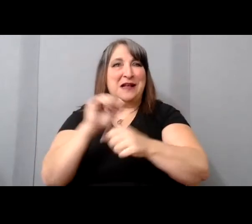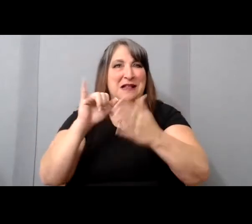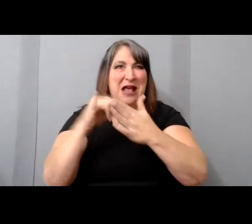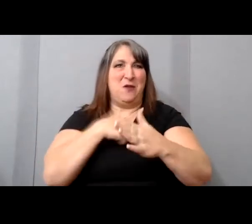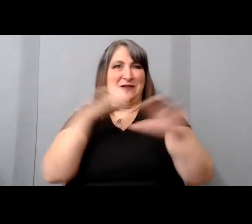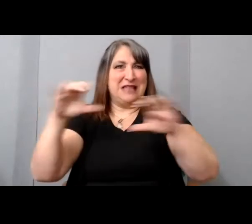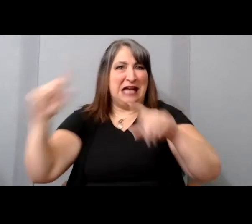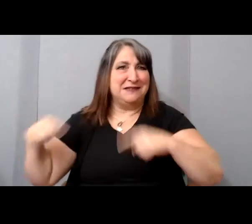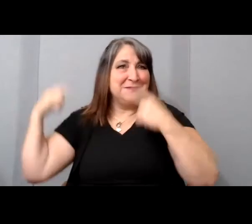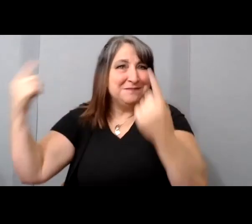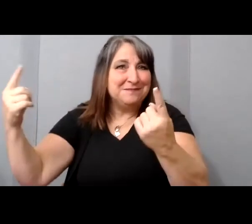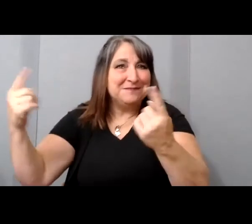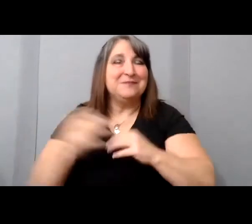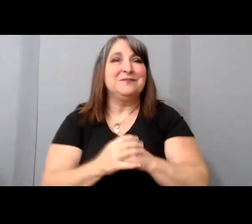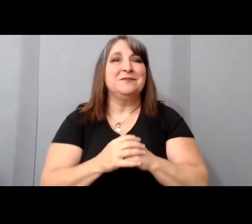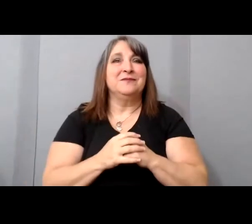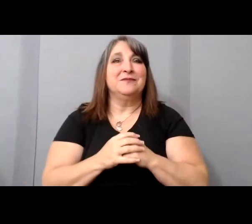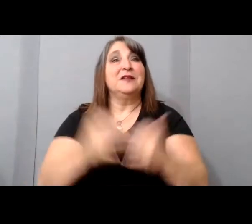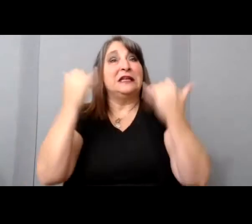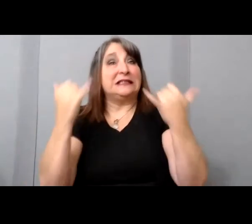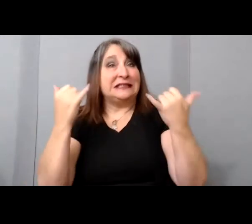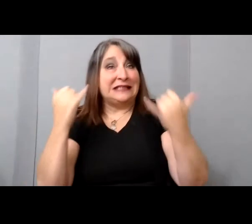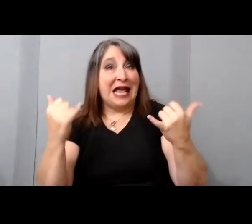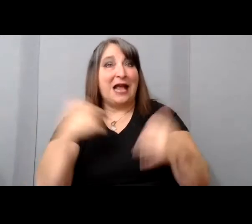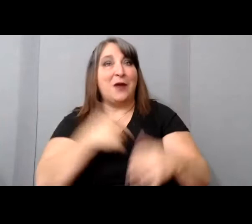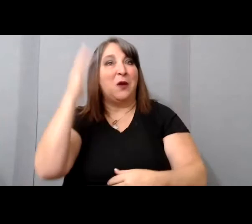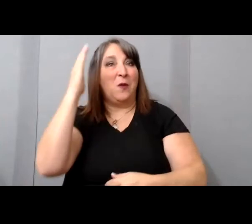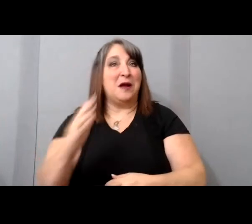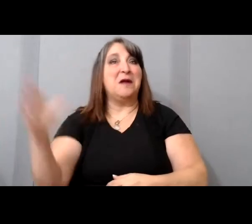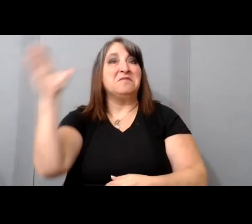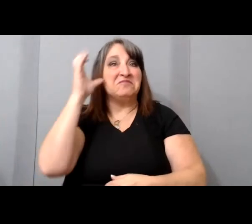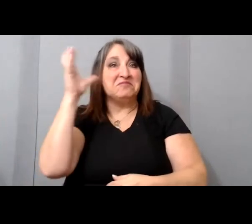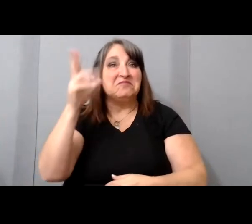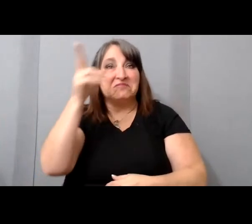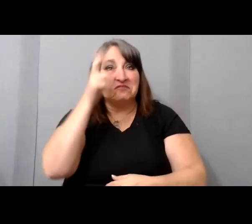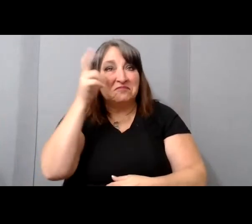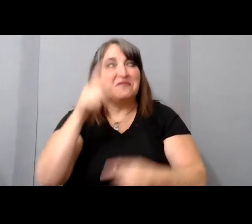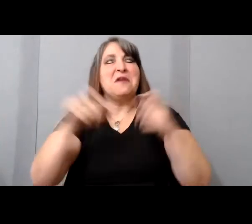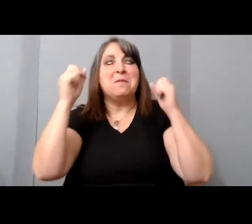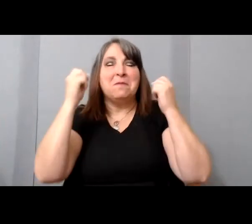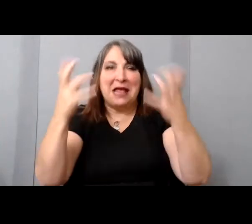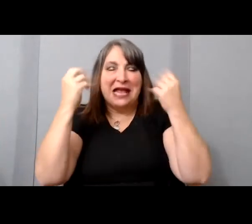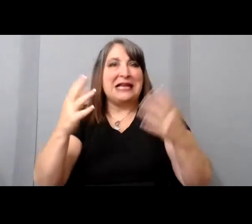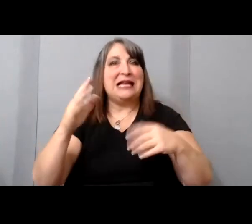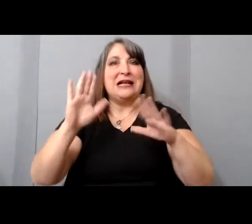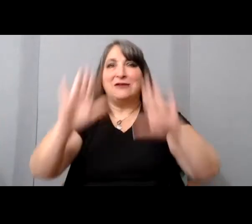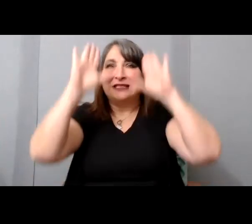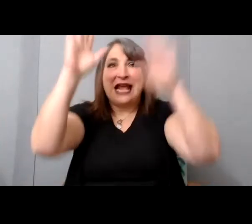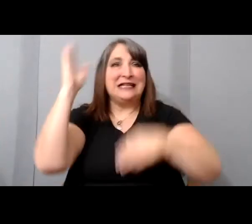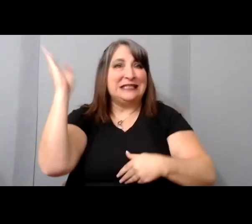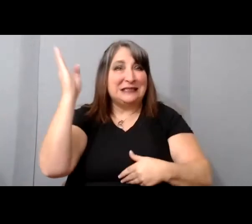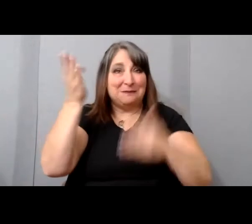done. Today, we're going to hear from a number of outstanding speakers. We're going to